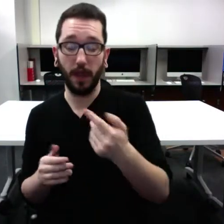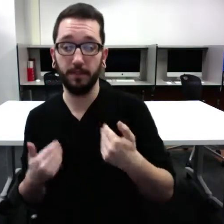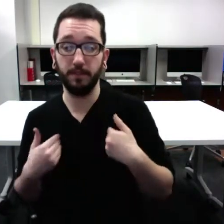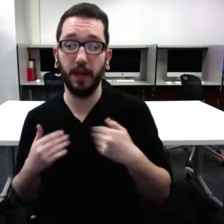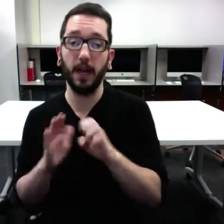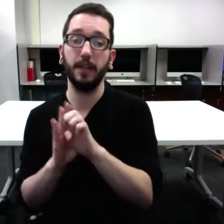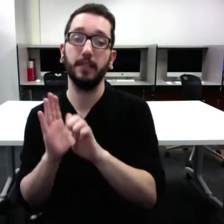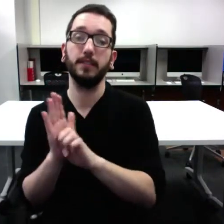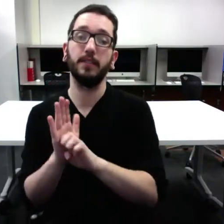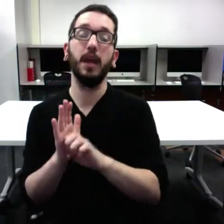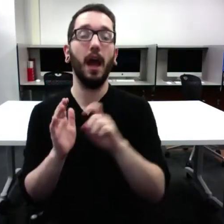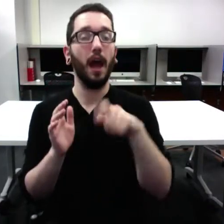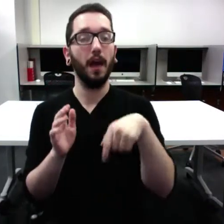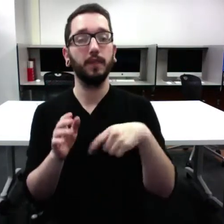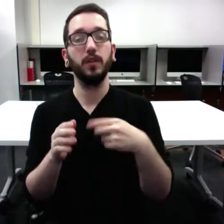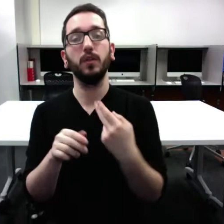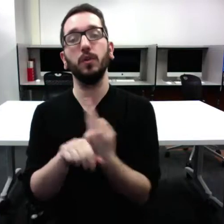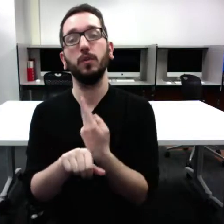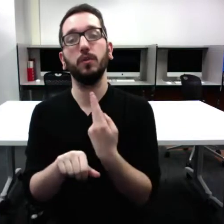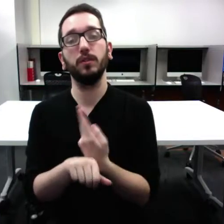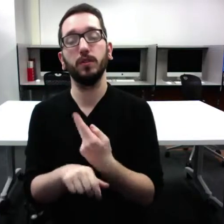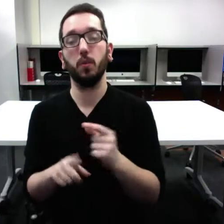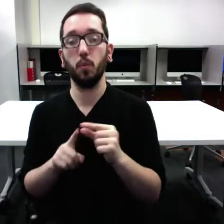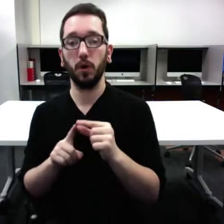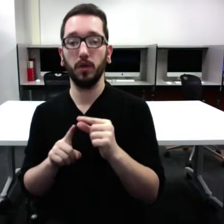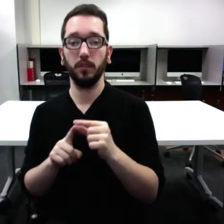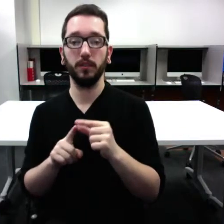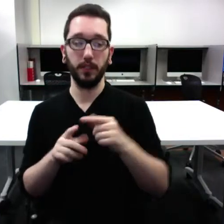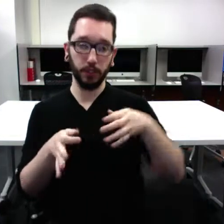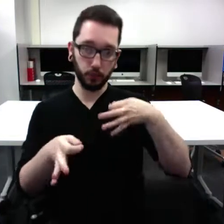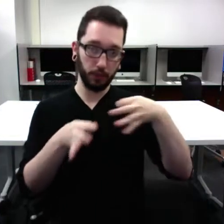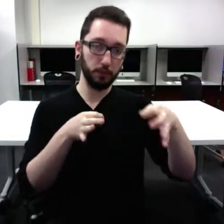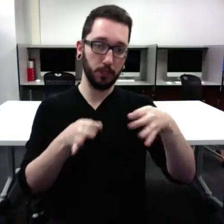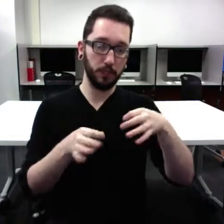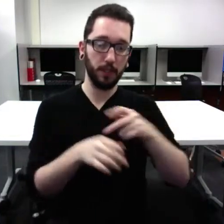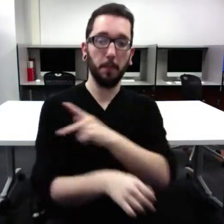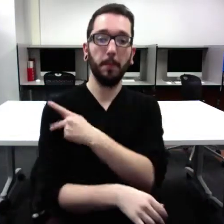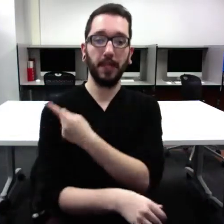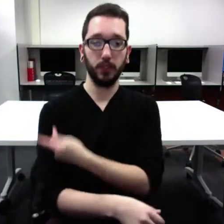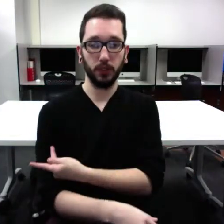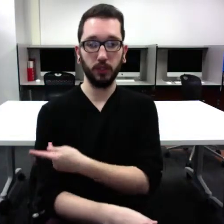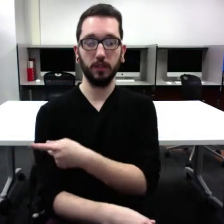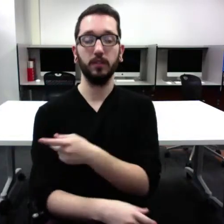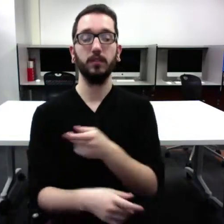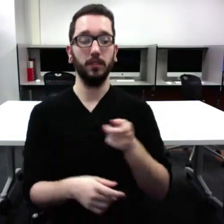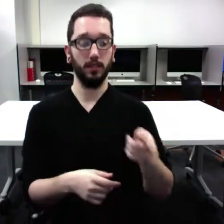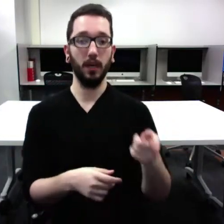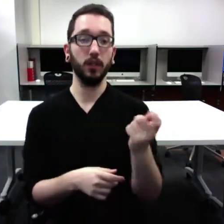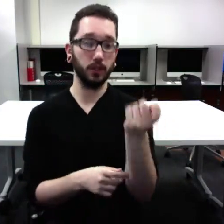use words or descriptions that the patient or client understands. What does